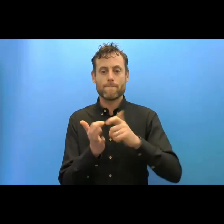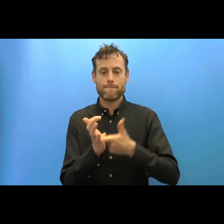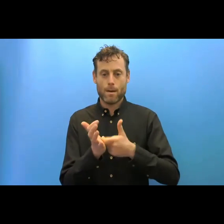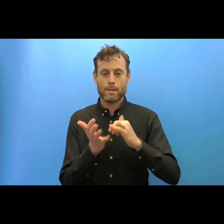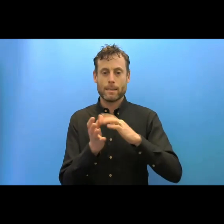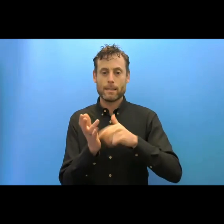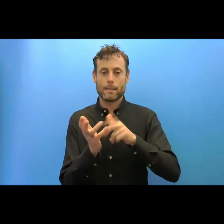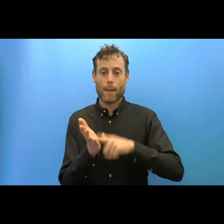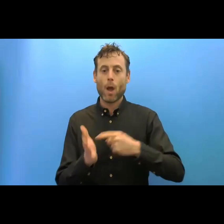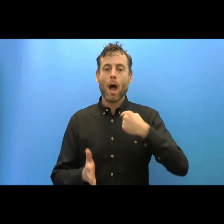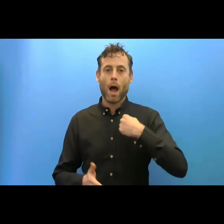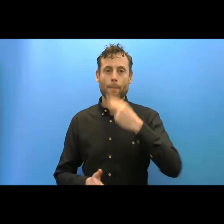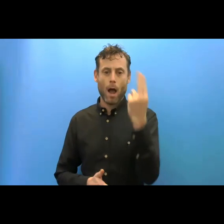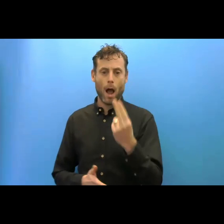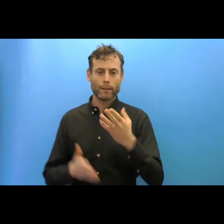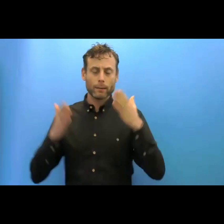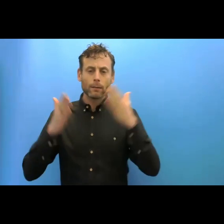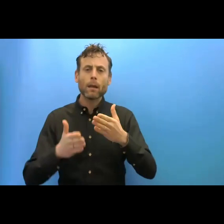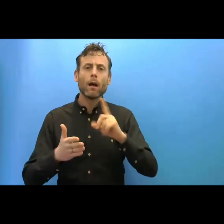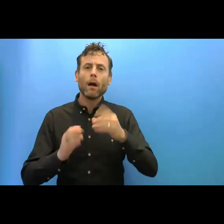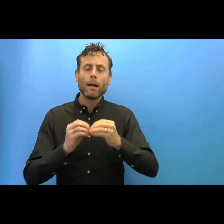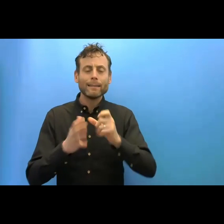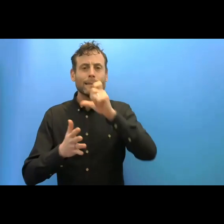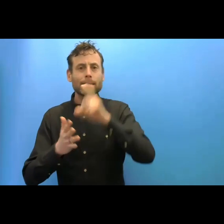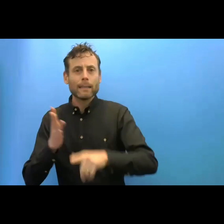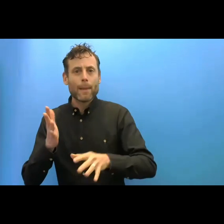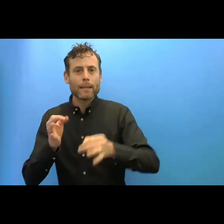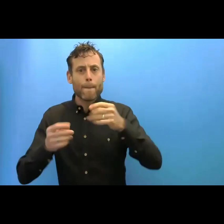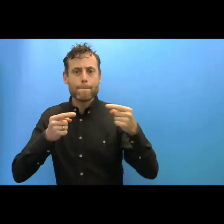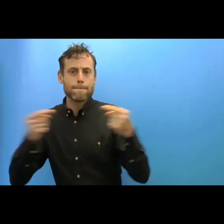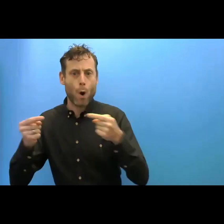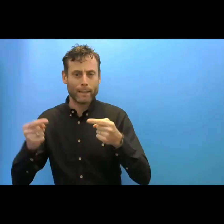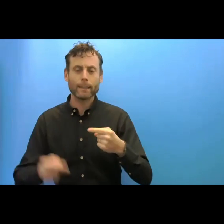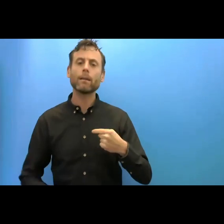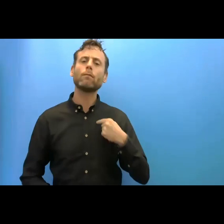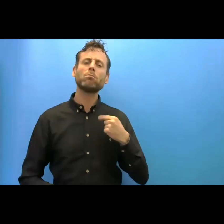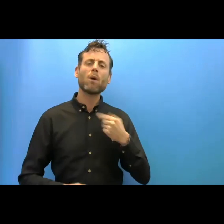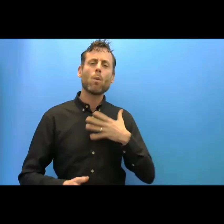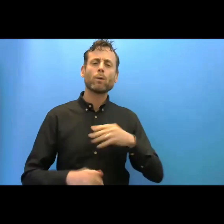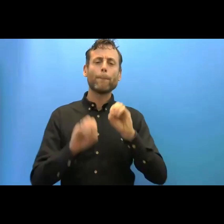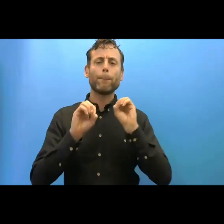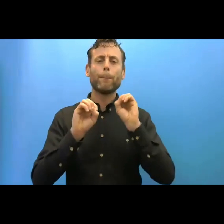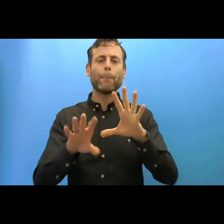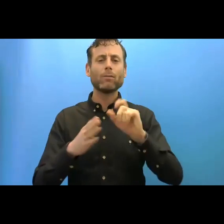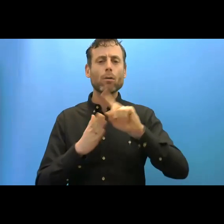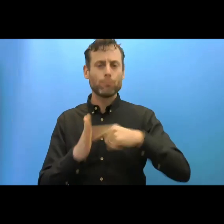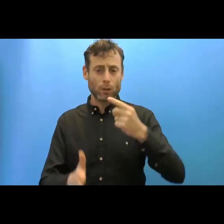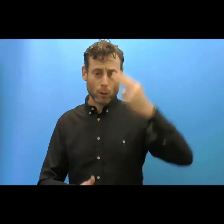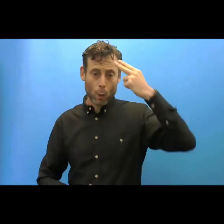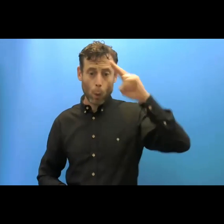work about disability politics. Today I'll be pitching a project called The Welcome